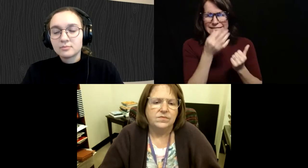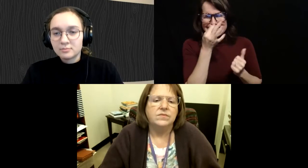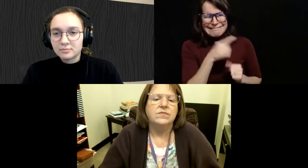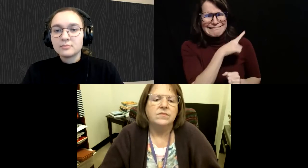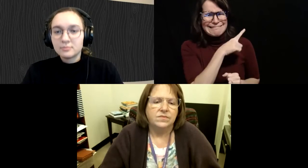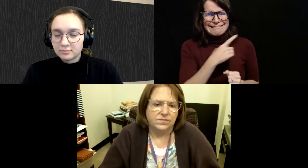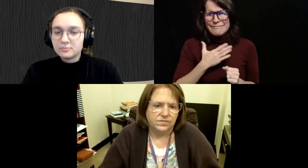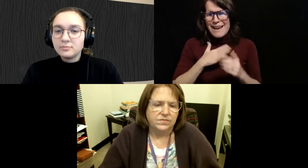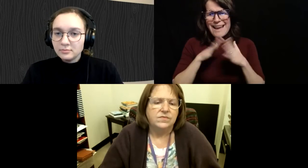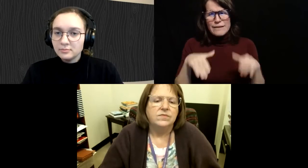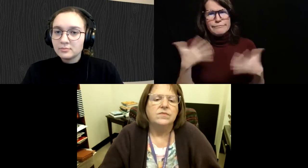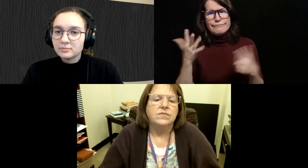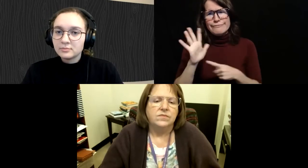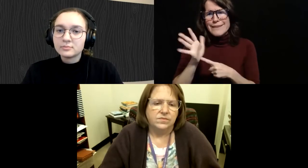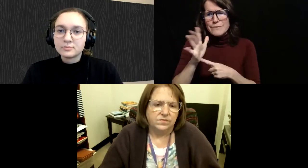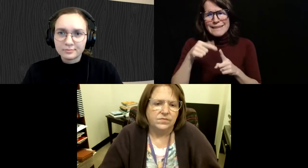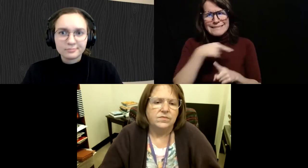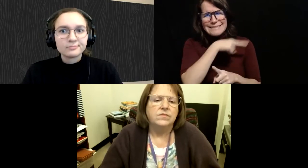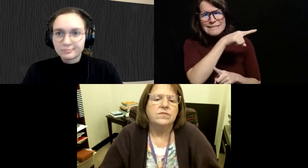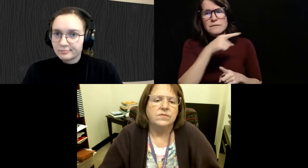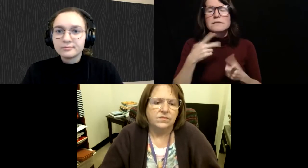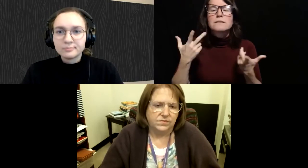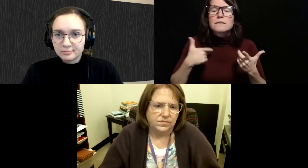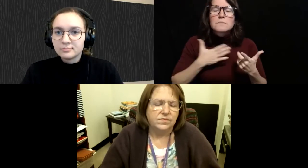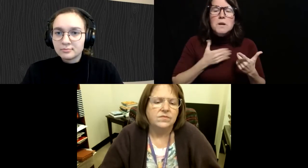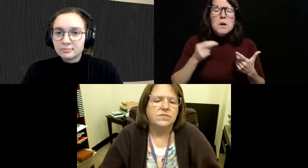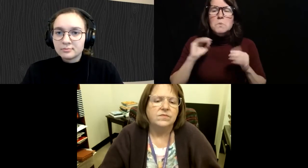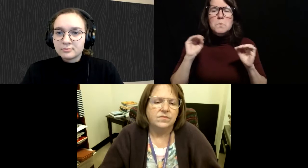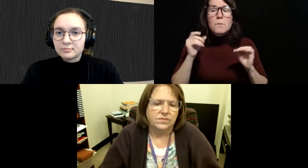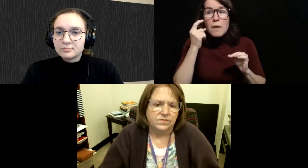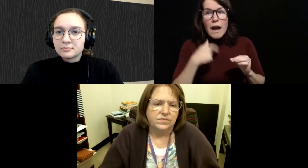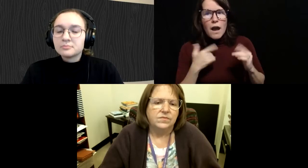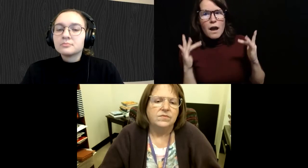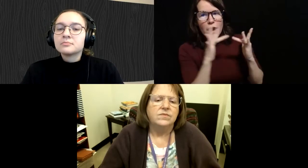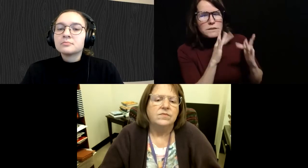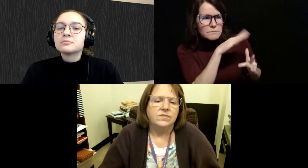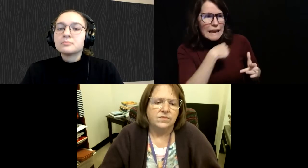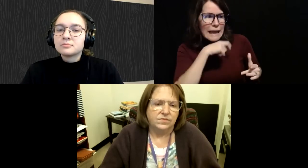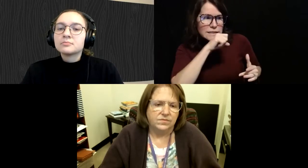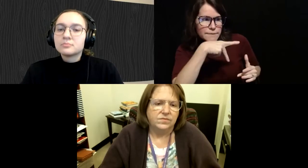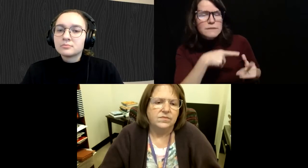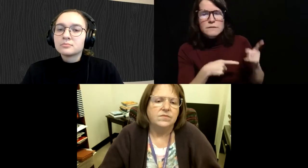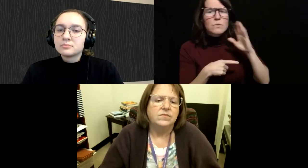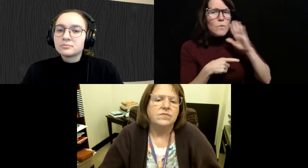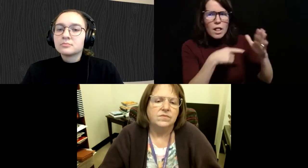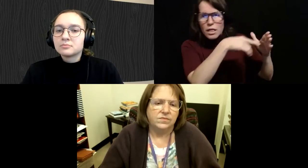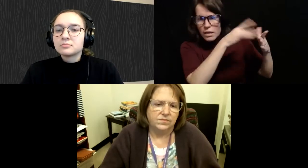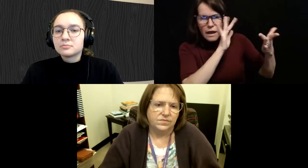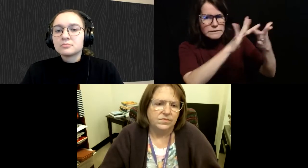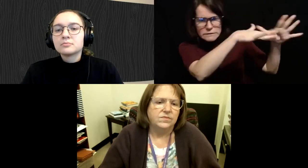Talladega. And there was an agency just up the way from my house. And I didn't have an SSP, but I